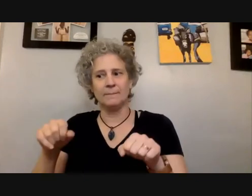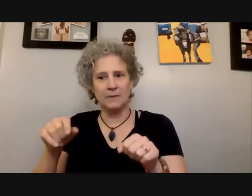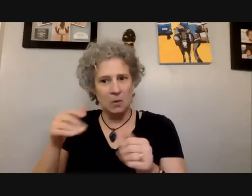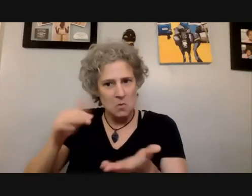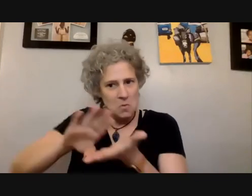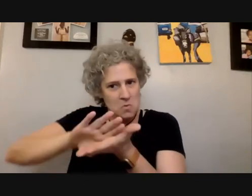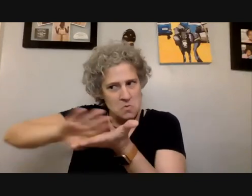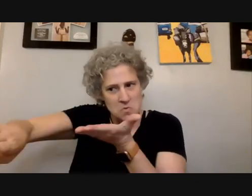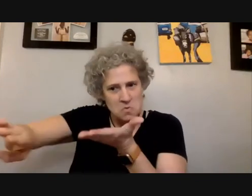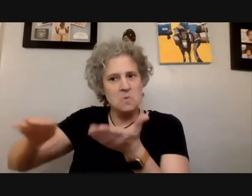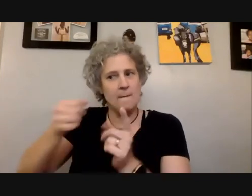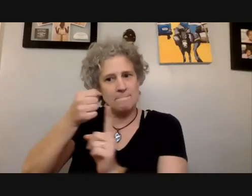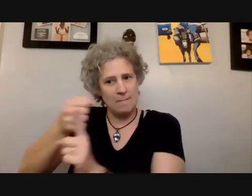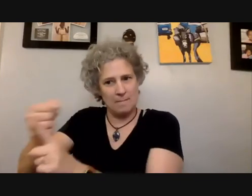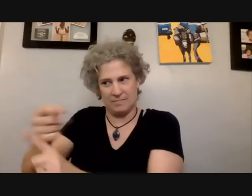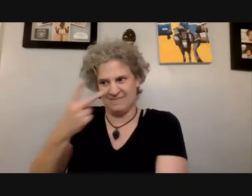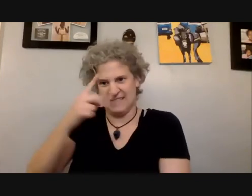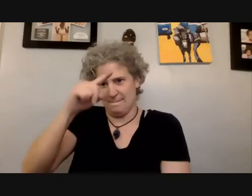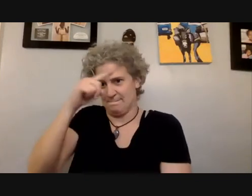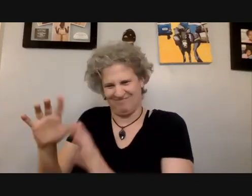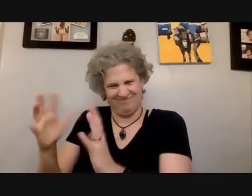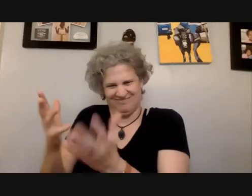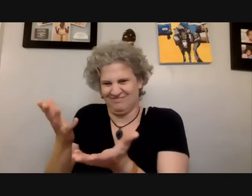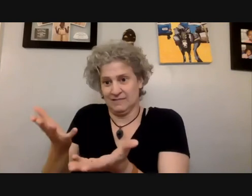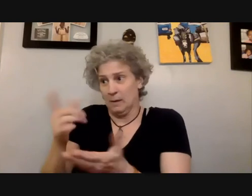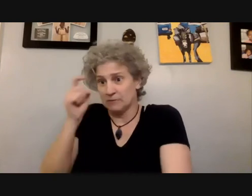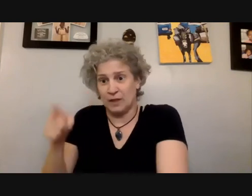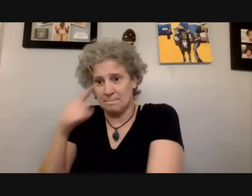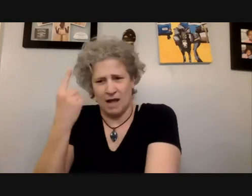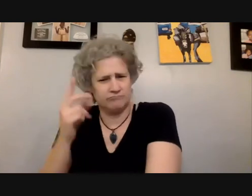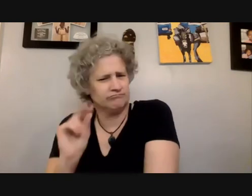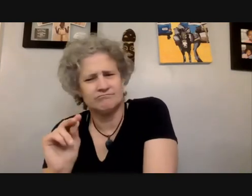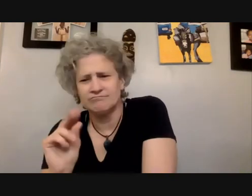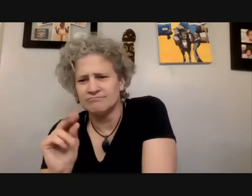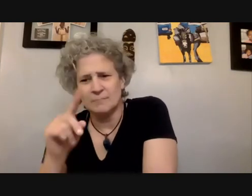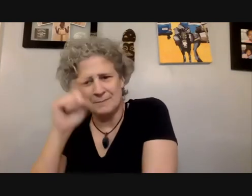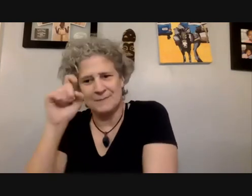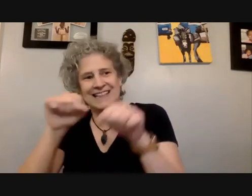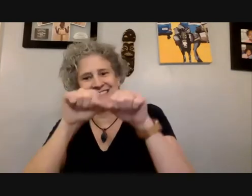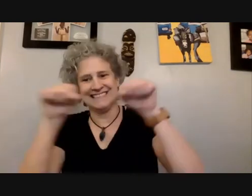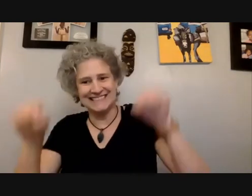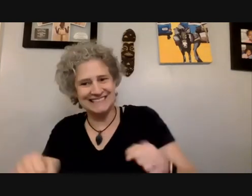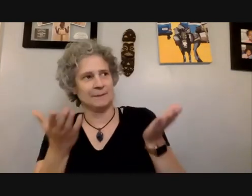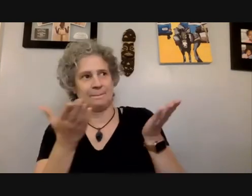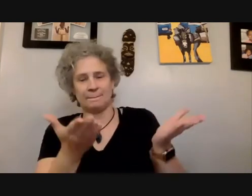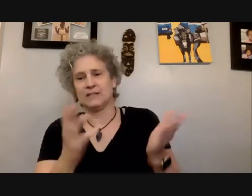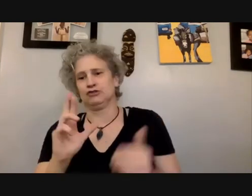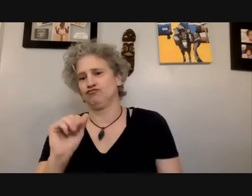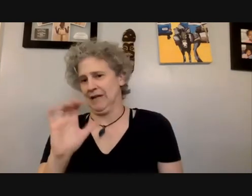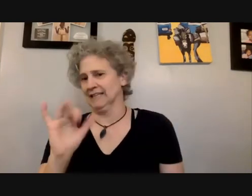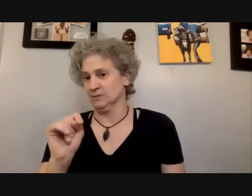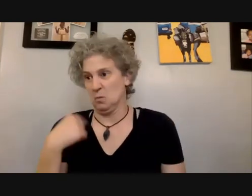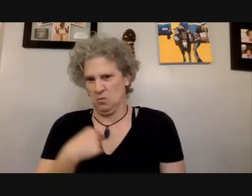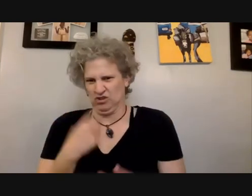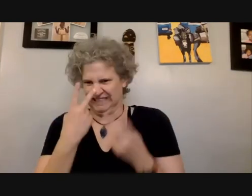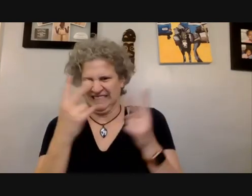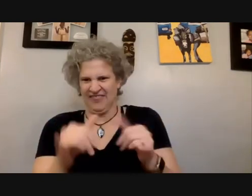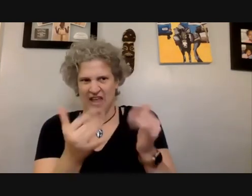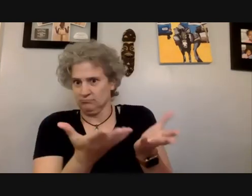we're looking at systematic racism and systematic marginalization of certain communities, in particular the Black and Brown community.